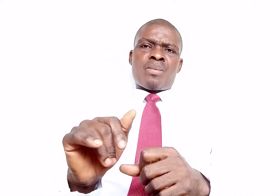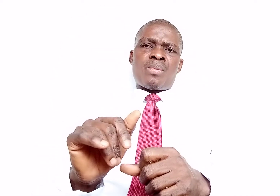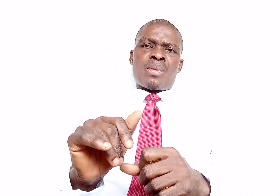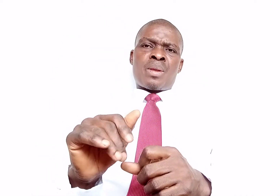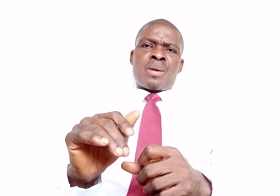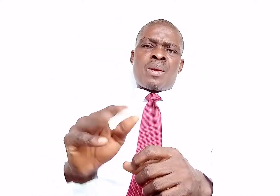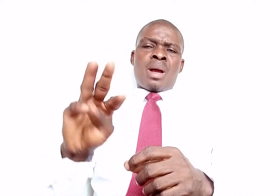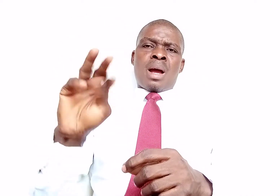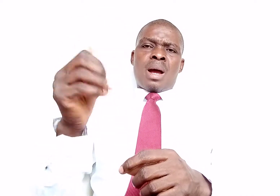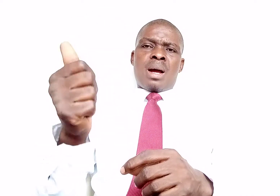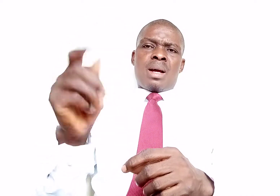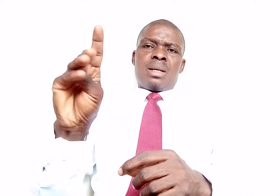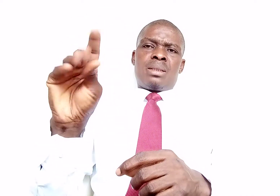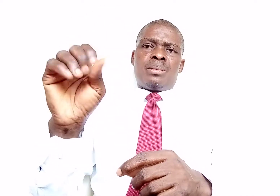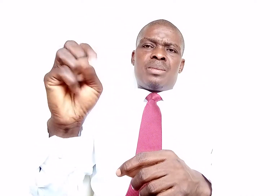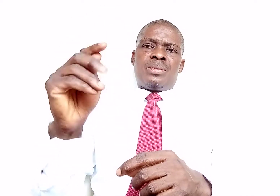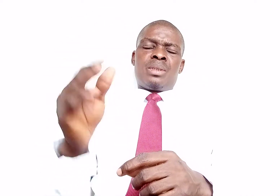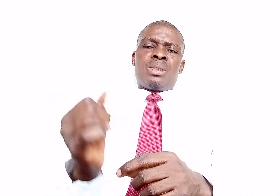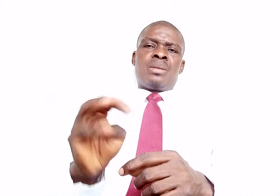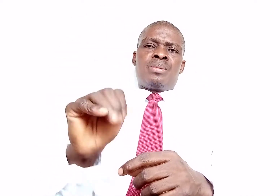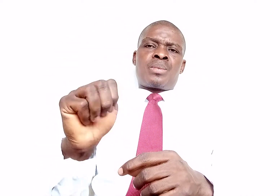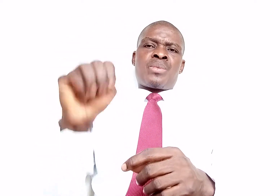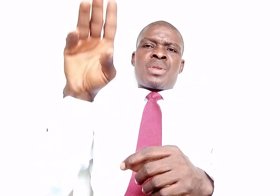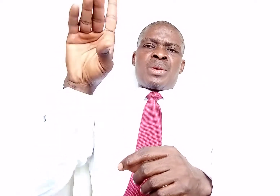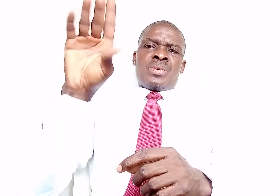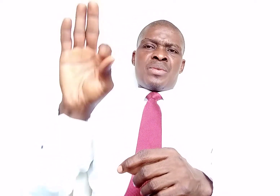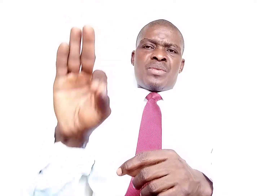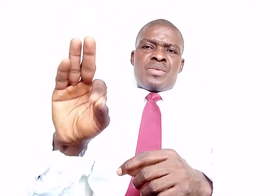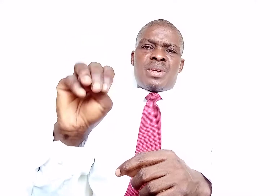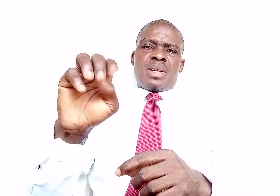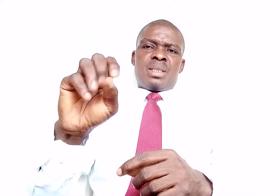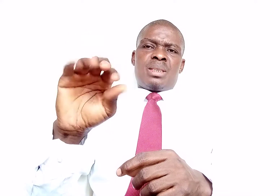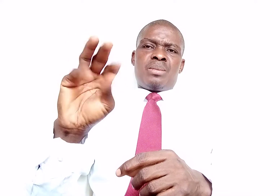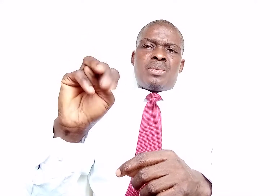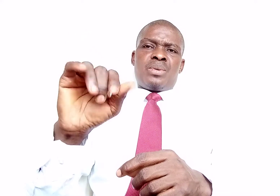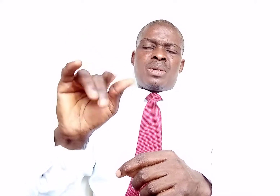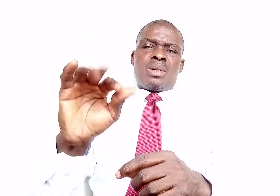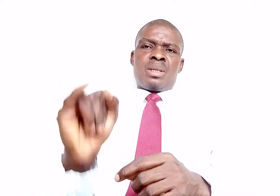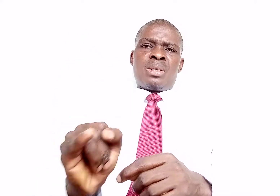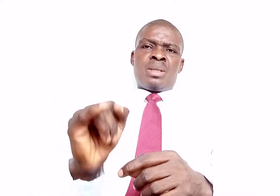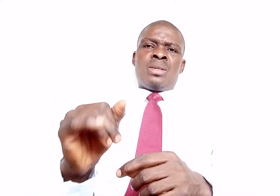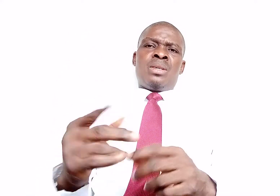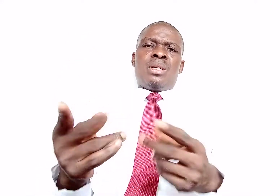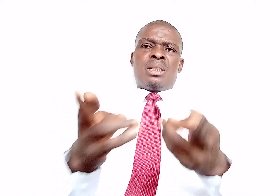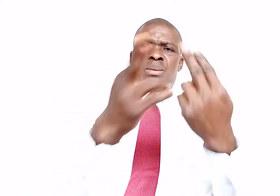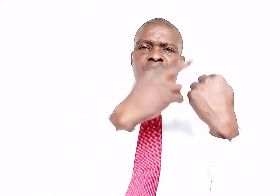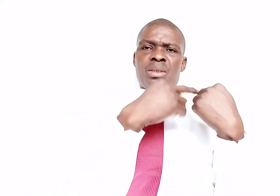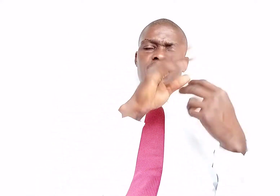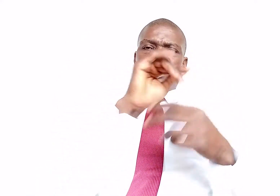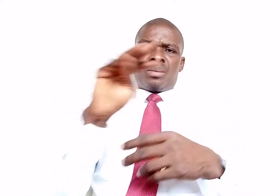administration, flexible, tangible, responsible,